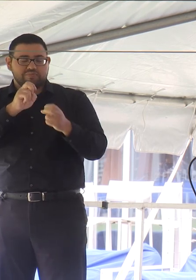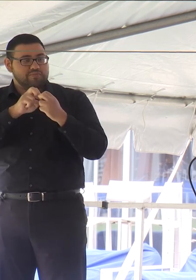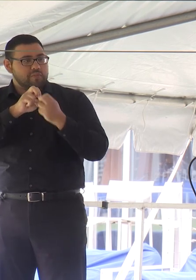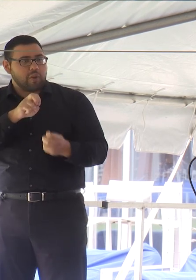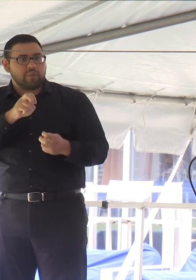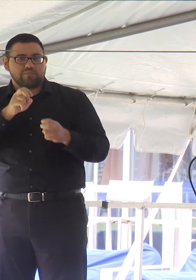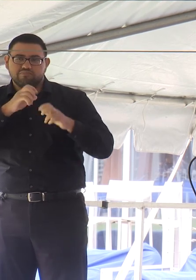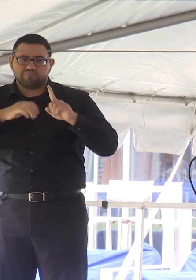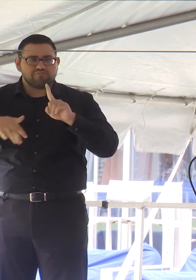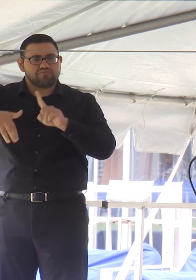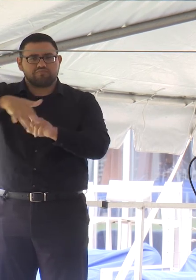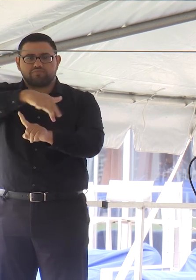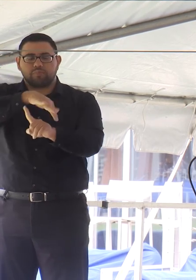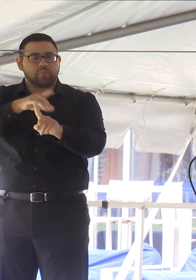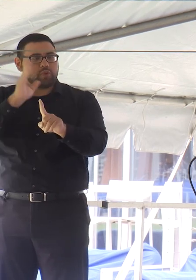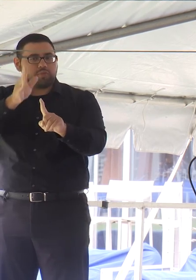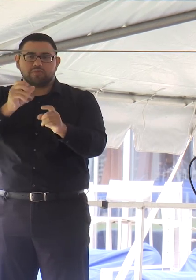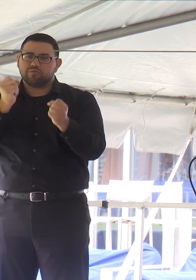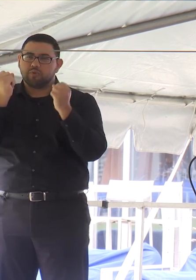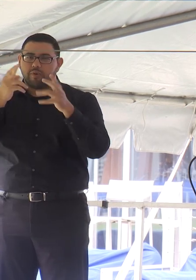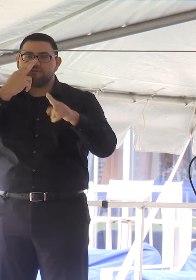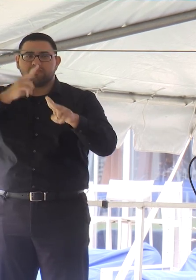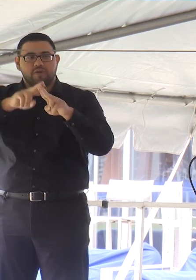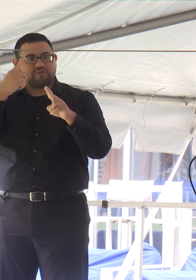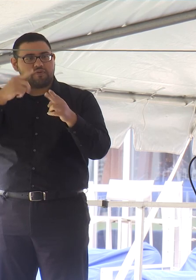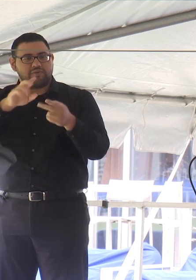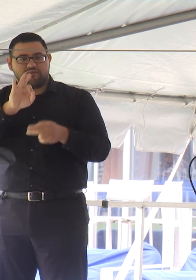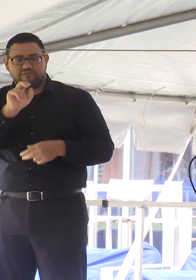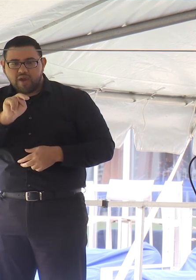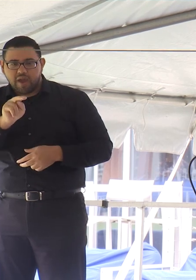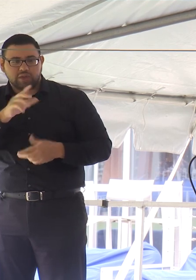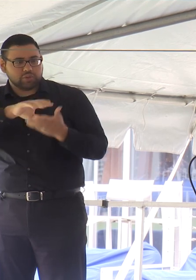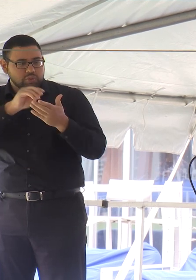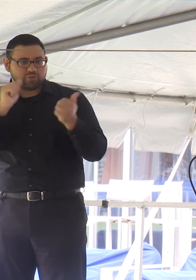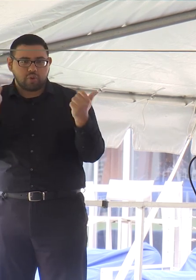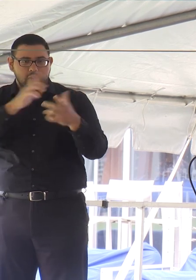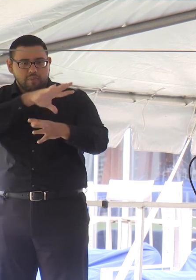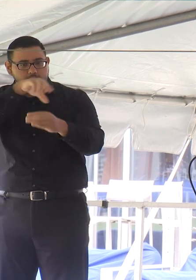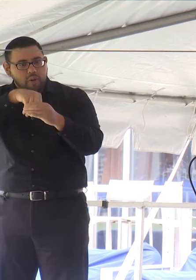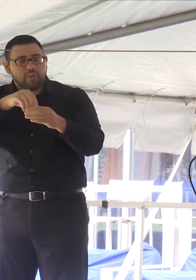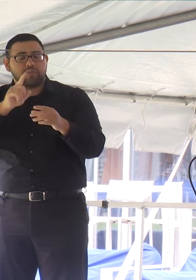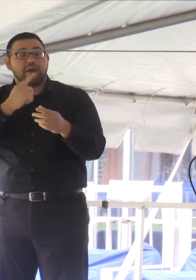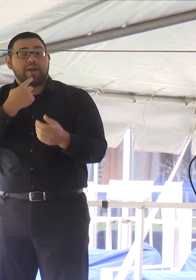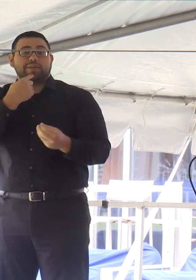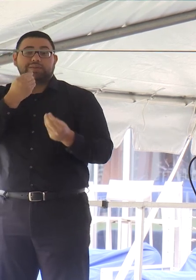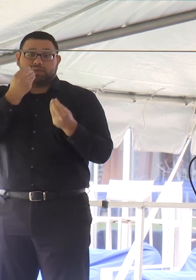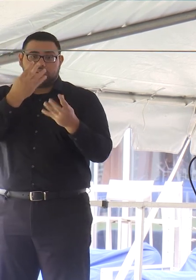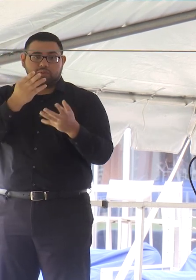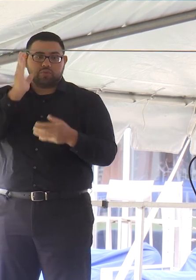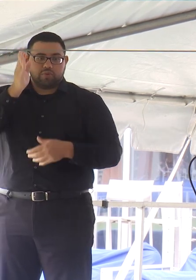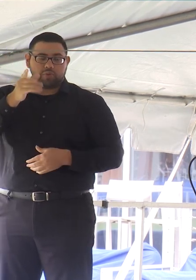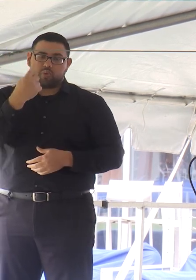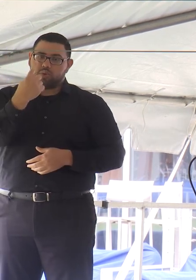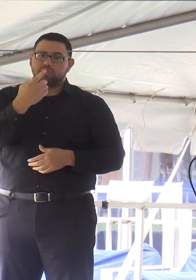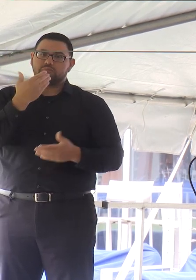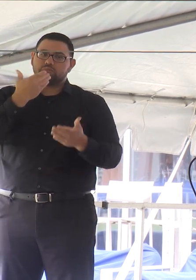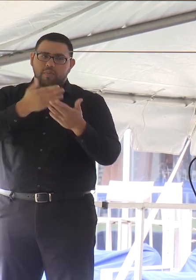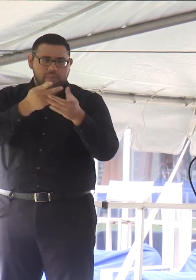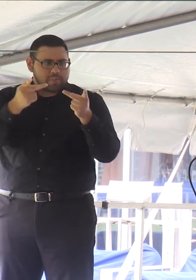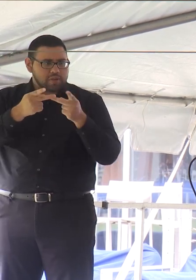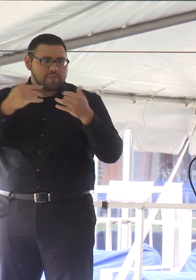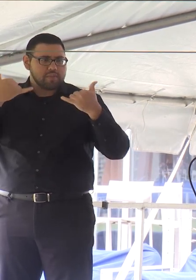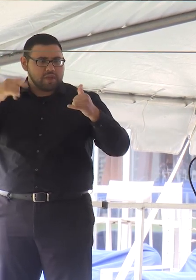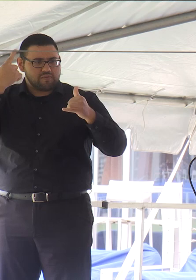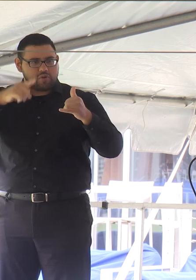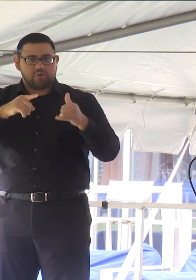unbelievable environment. It is going to be so much fun for our fans, our students, everybody involved. But I can tell you this, it's going to be one hell of a place to play